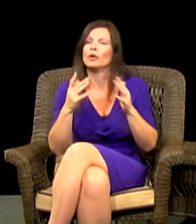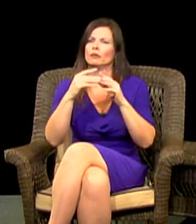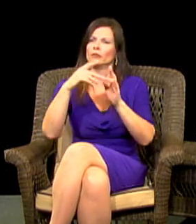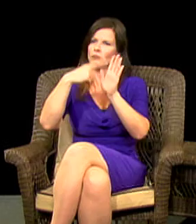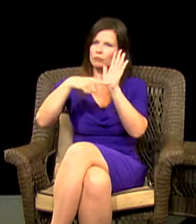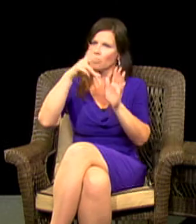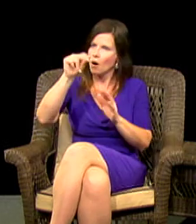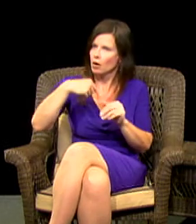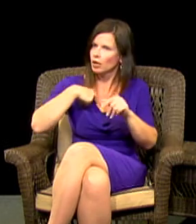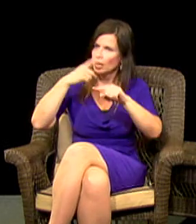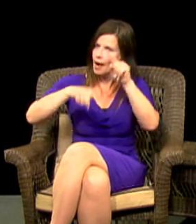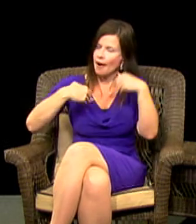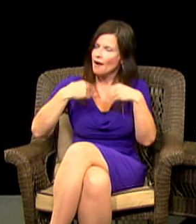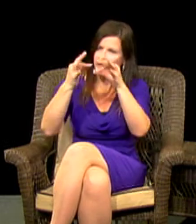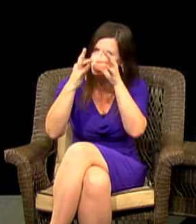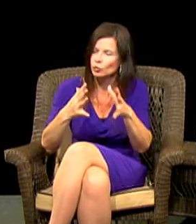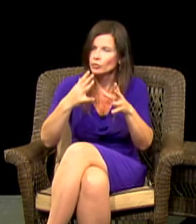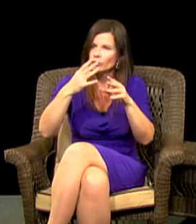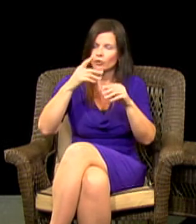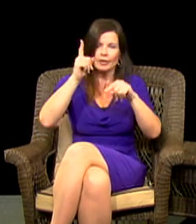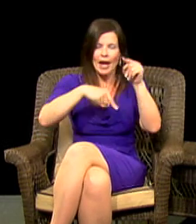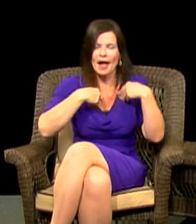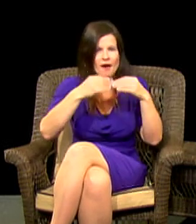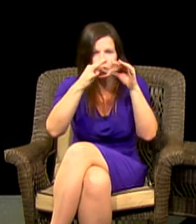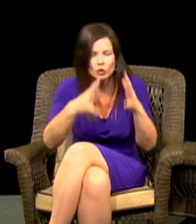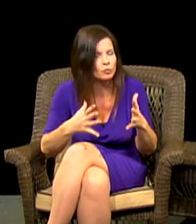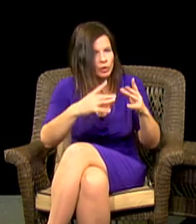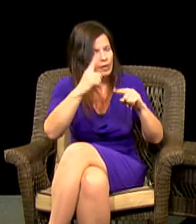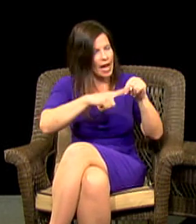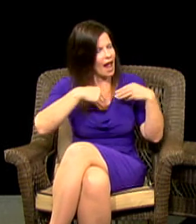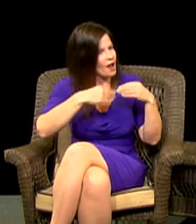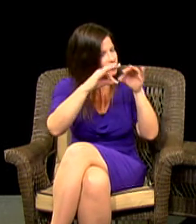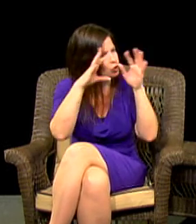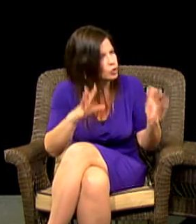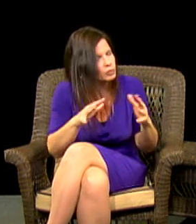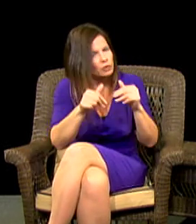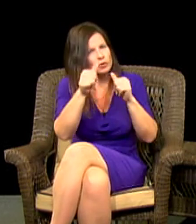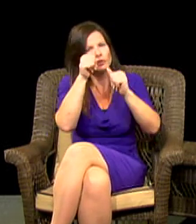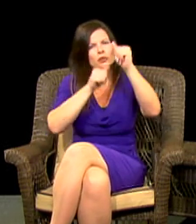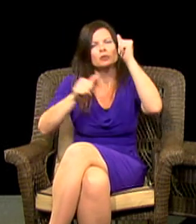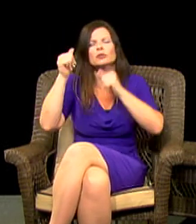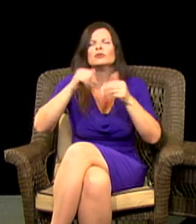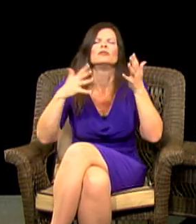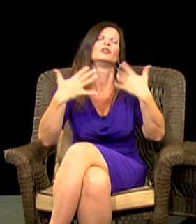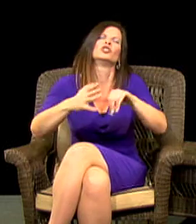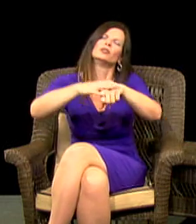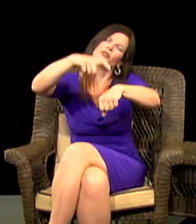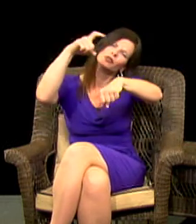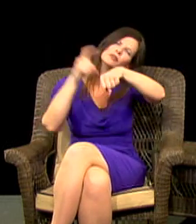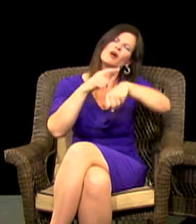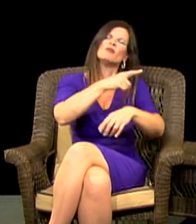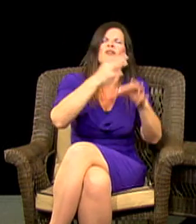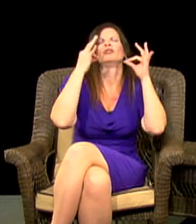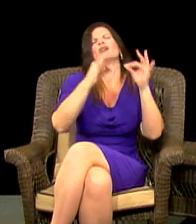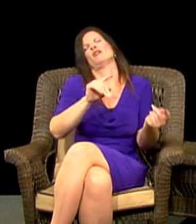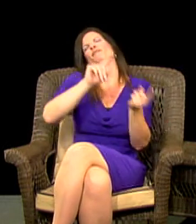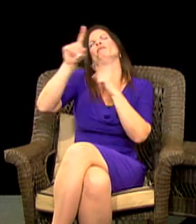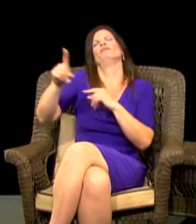events. But she started to be told that interpreters weren't available for these meetings, and that made her extremely frustrated. So